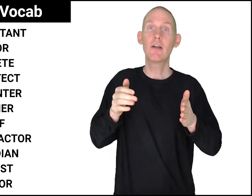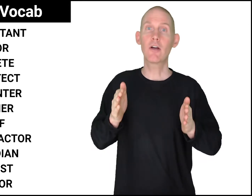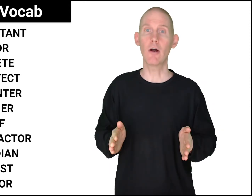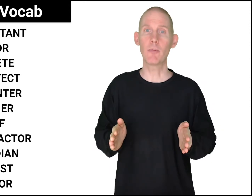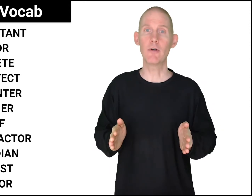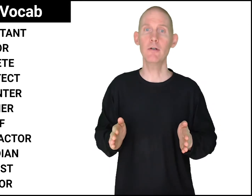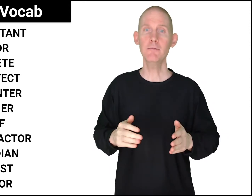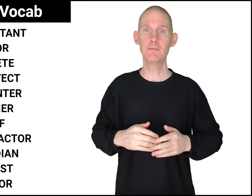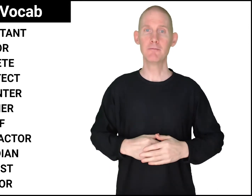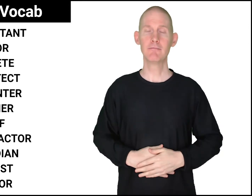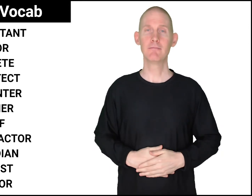carpenter,